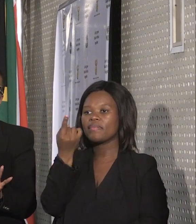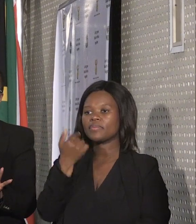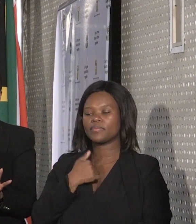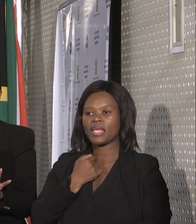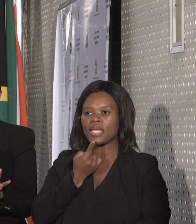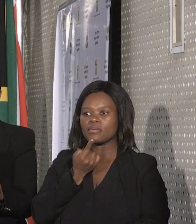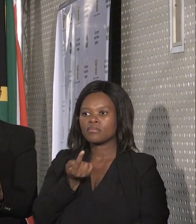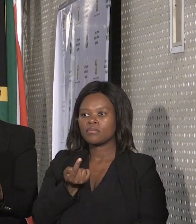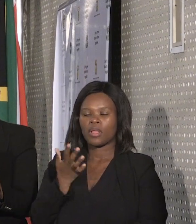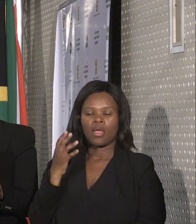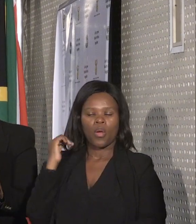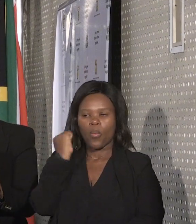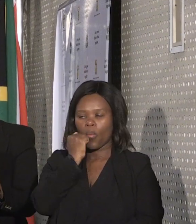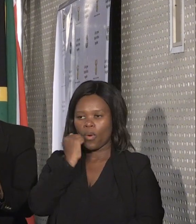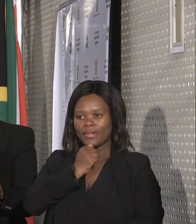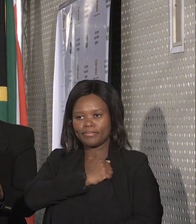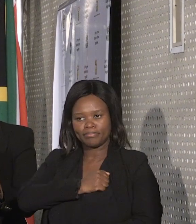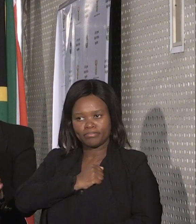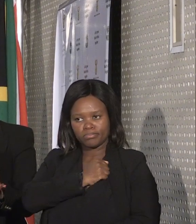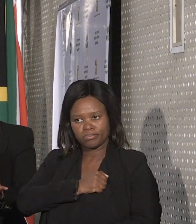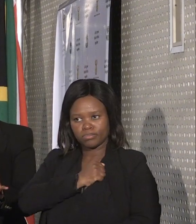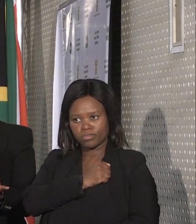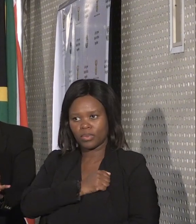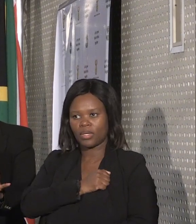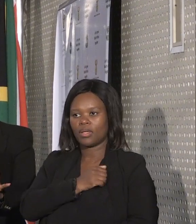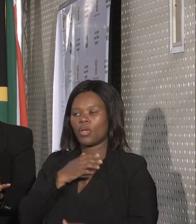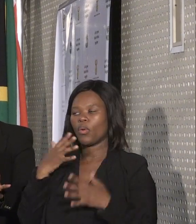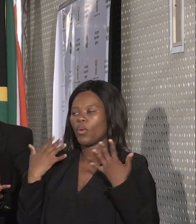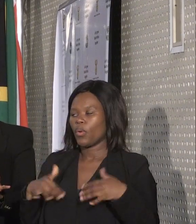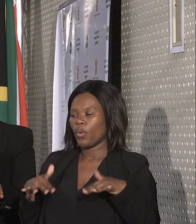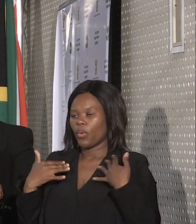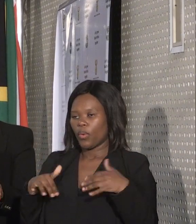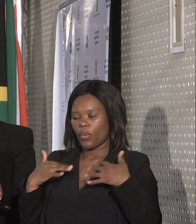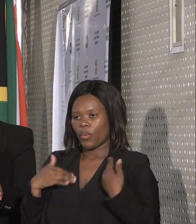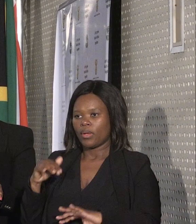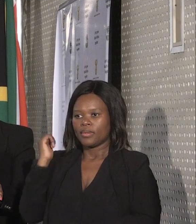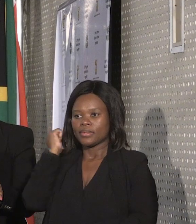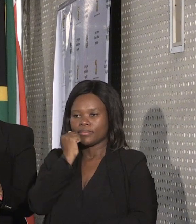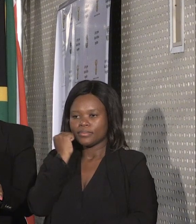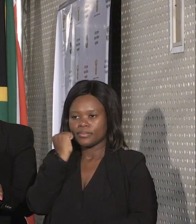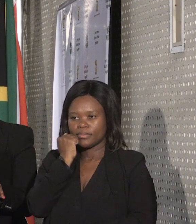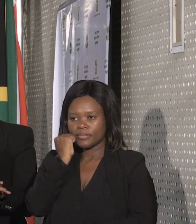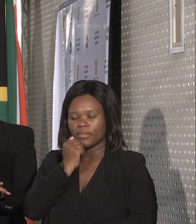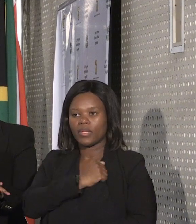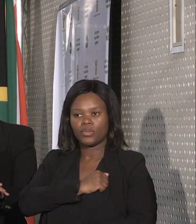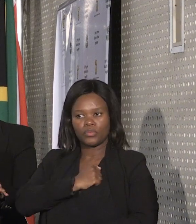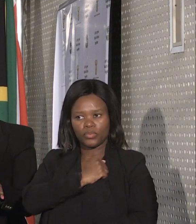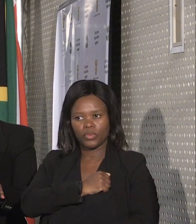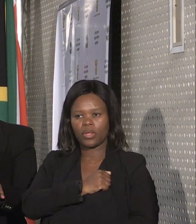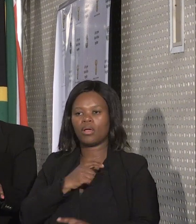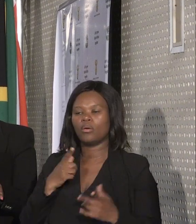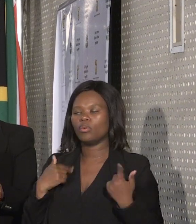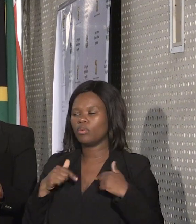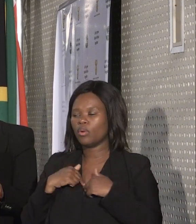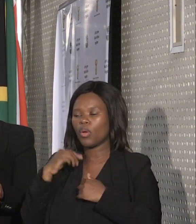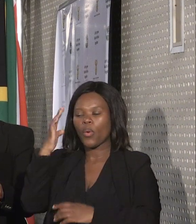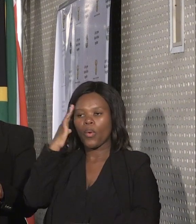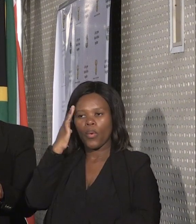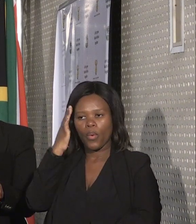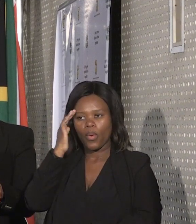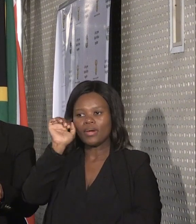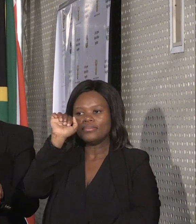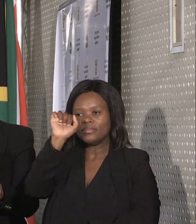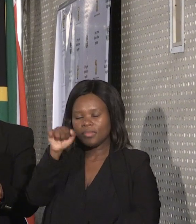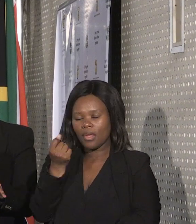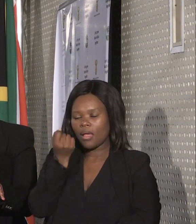reiterating the apology. We are very sorry for what we have caused on the ground. We recognize the impact,